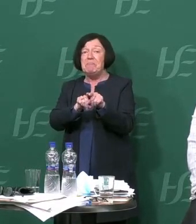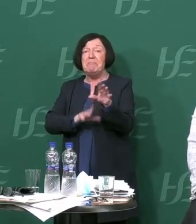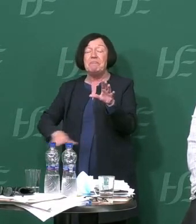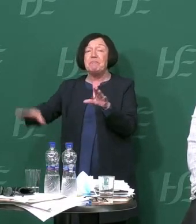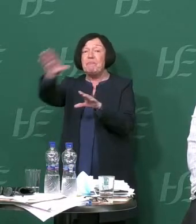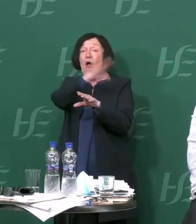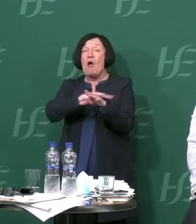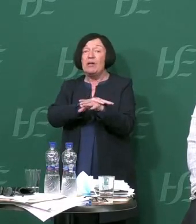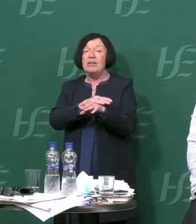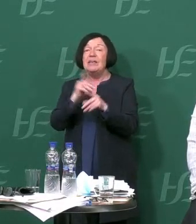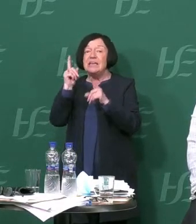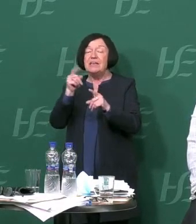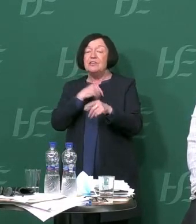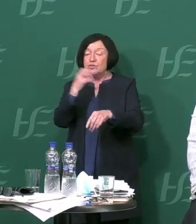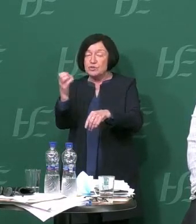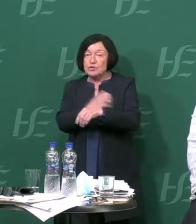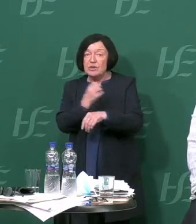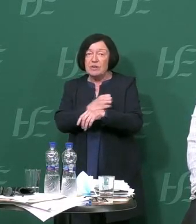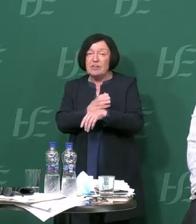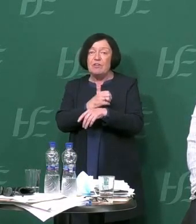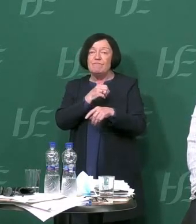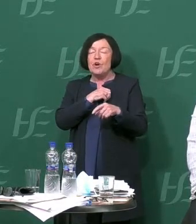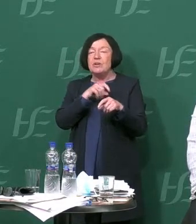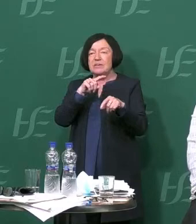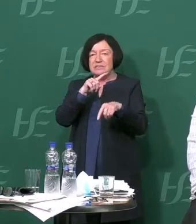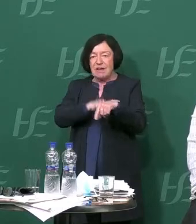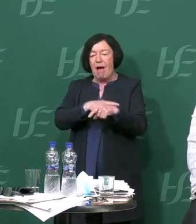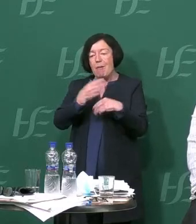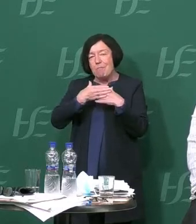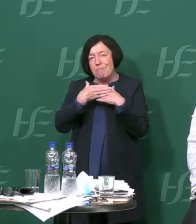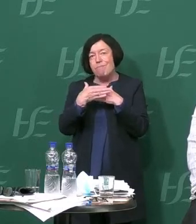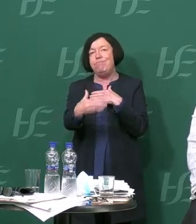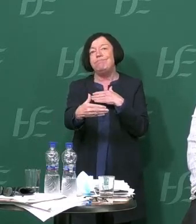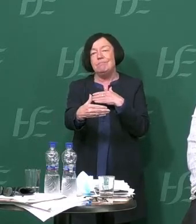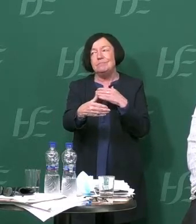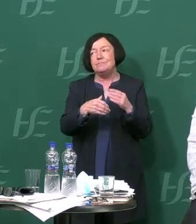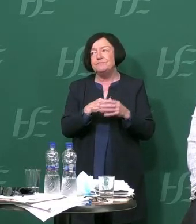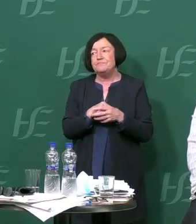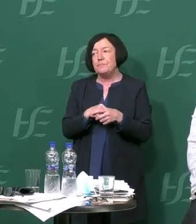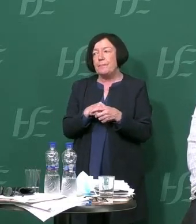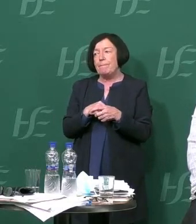for everybody is just to continuously embrace them for a sustained period of time.